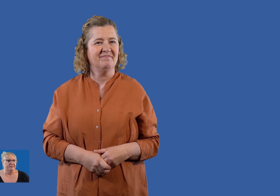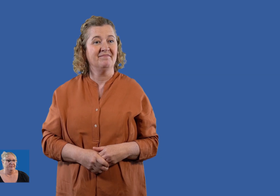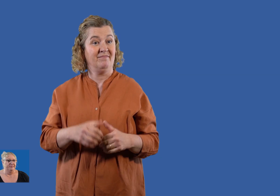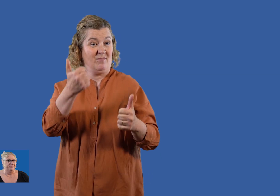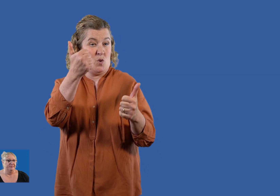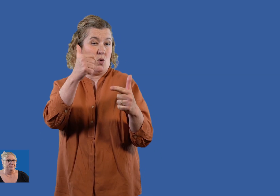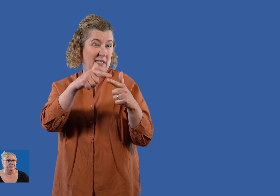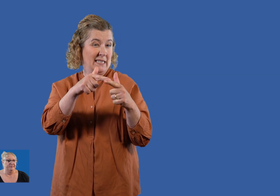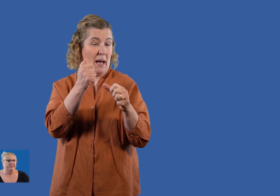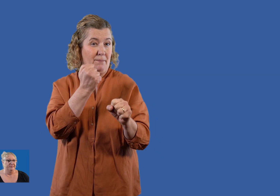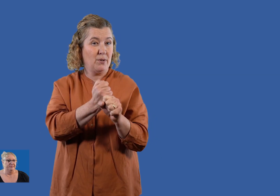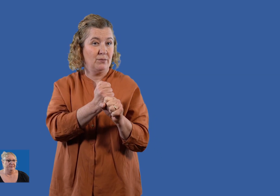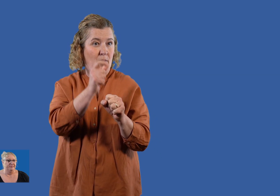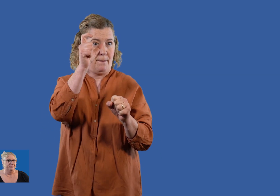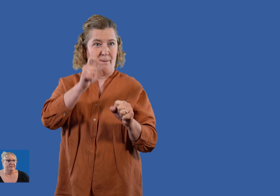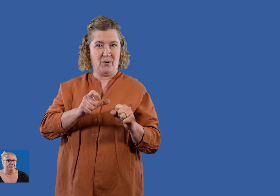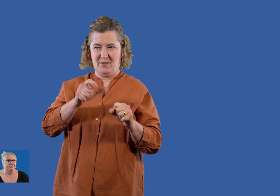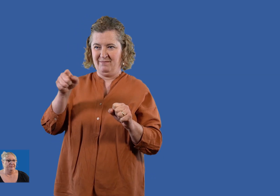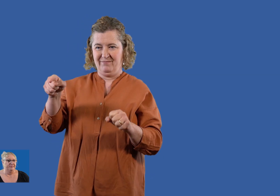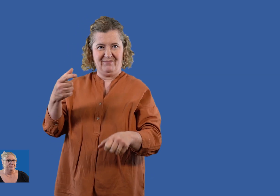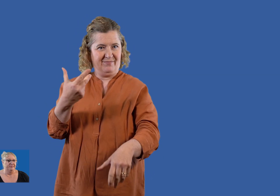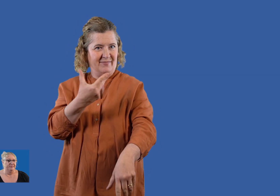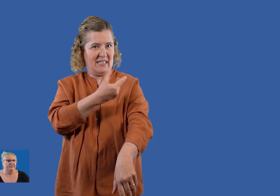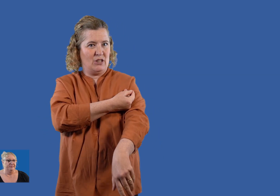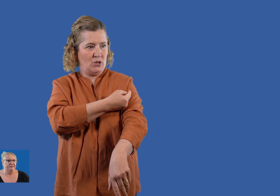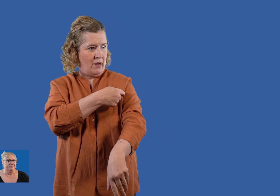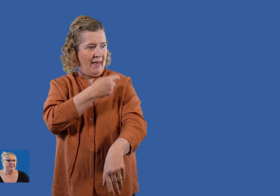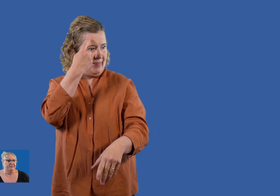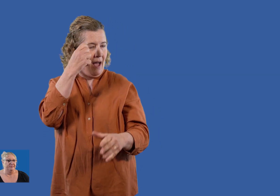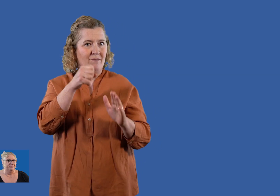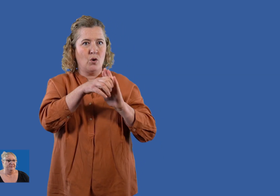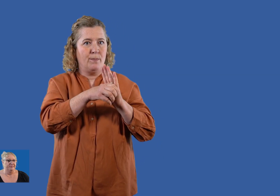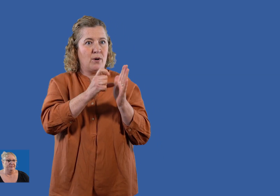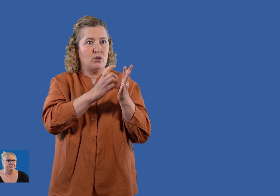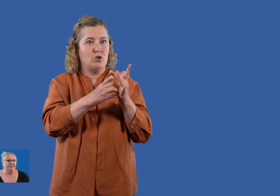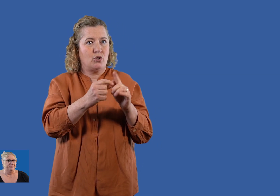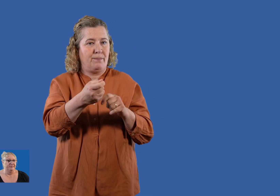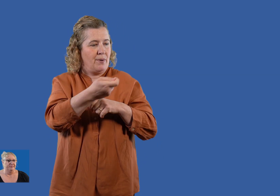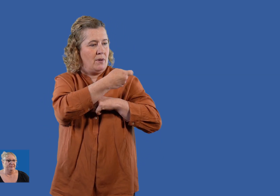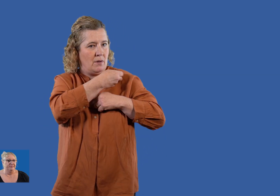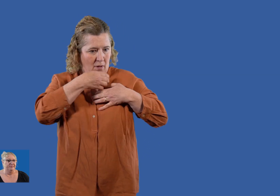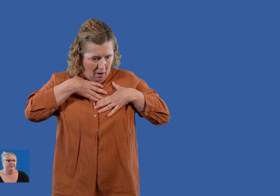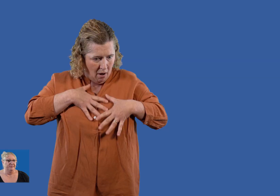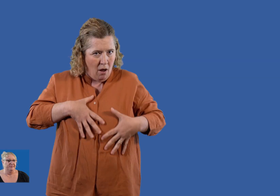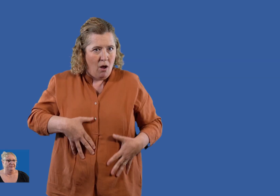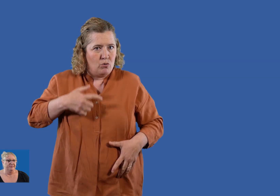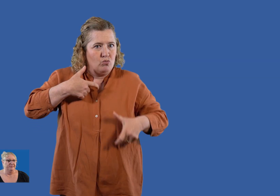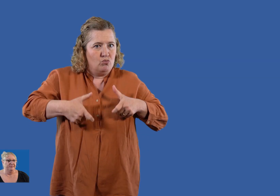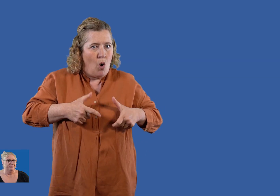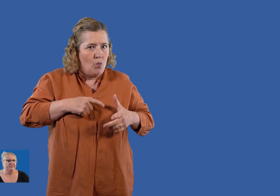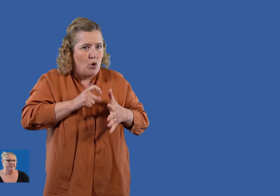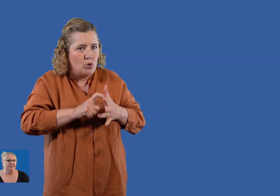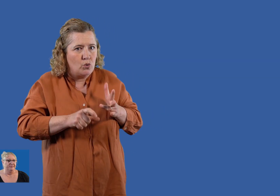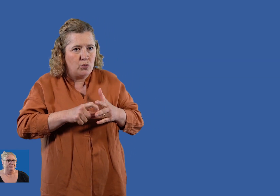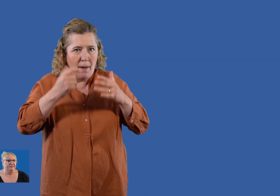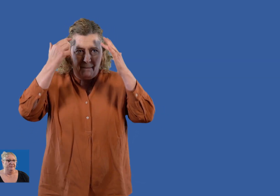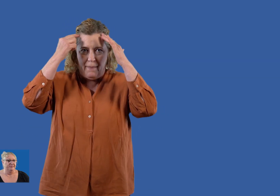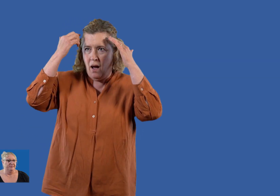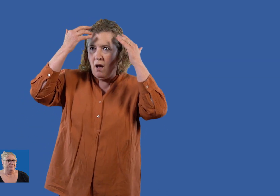A classic example of this is a person's convinced that a computer chip is put inside them when they have an injection, and it influences their movements and